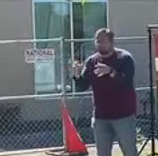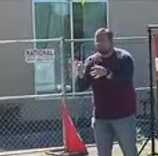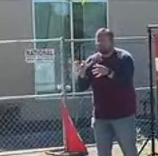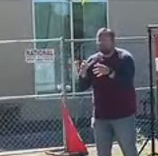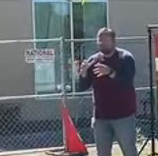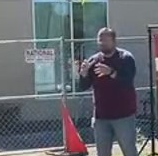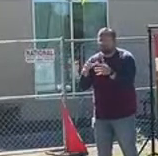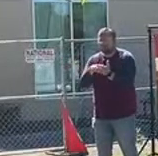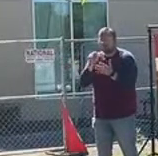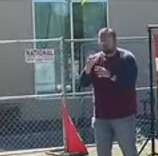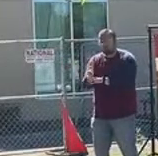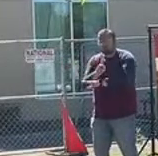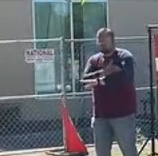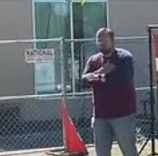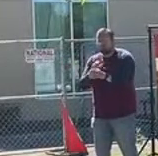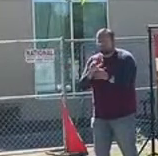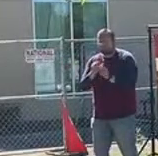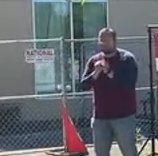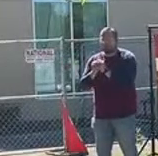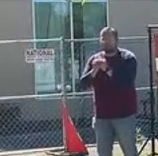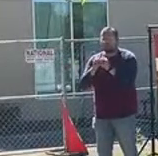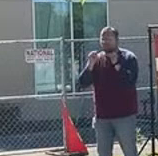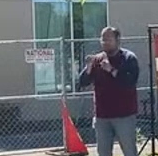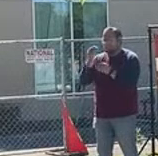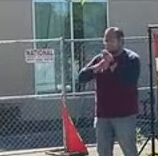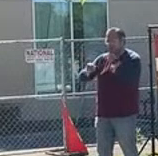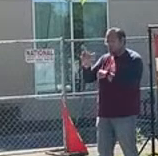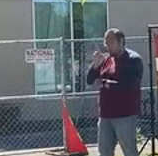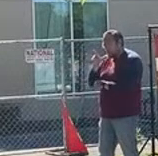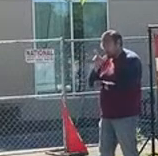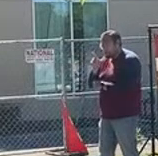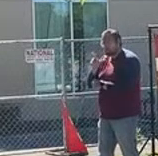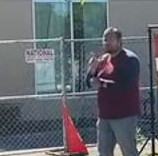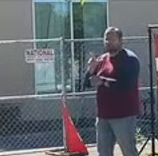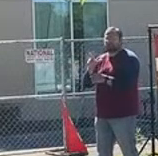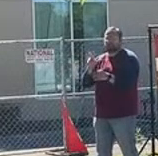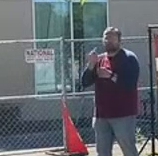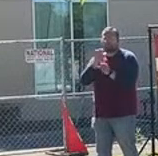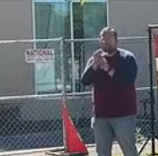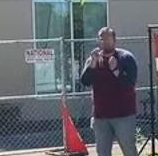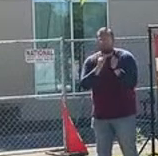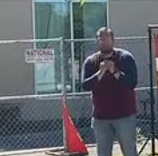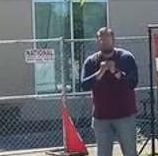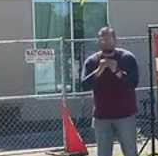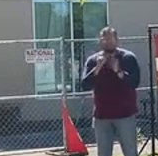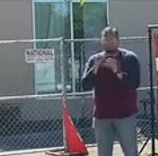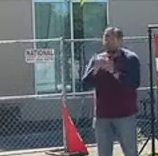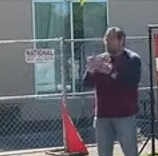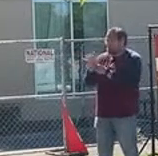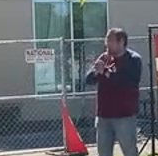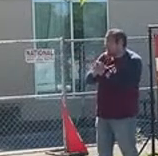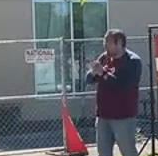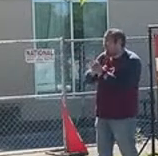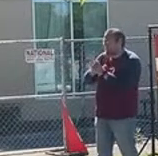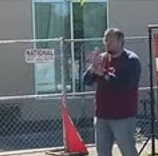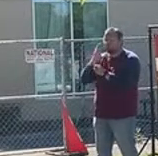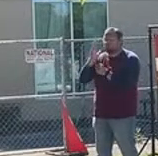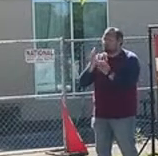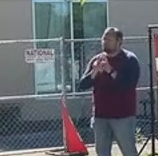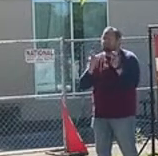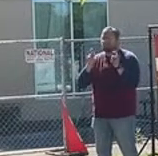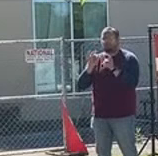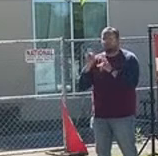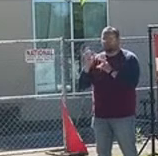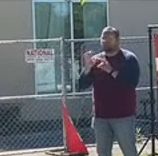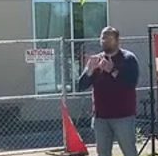grow together and have room to be able to eat their lunch and work together in that open space. And we know that's a huge contribution to how it's going to flow at the